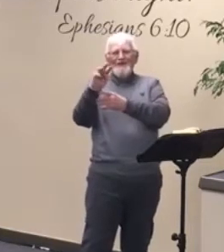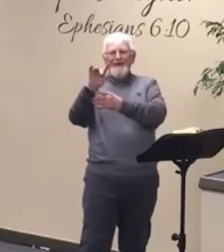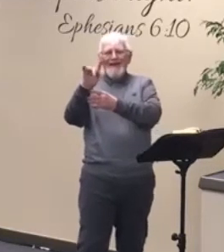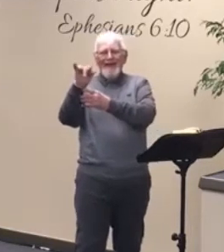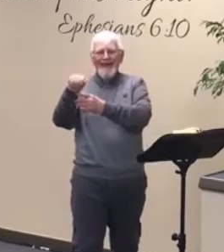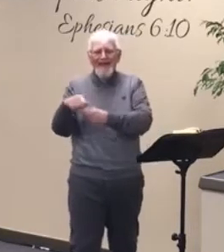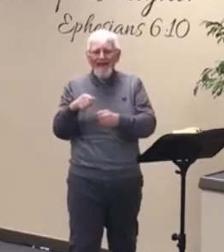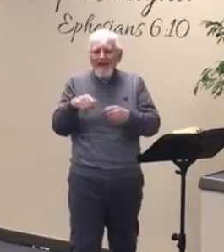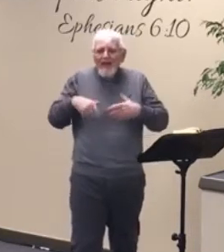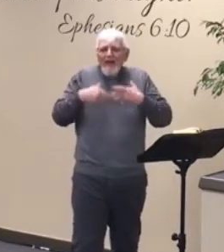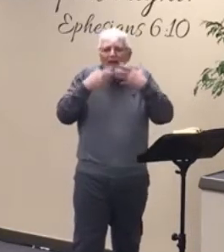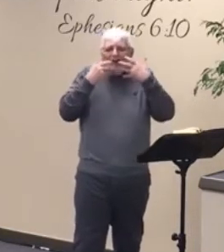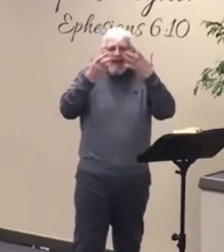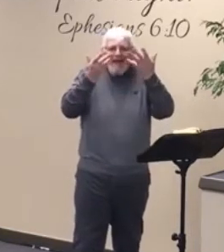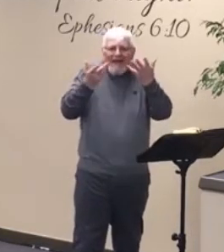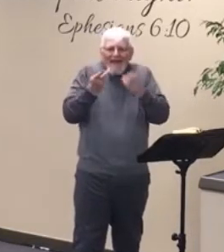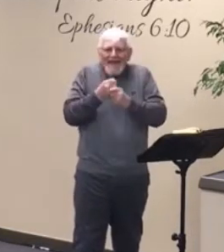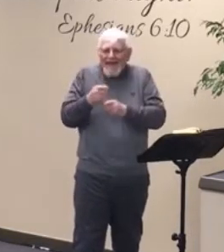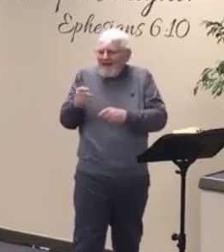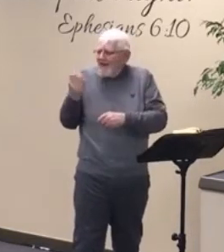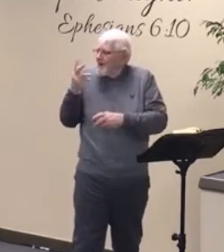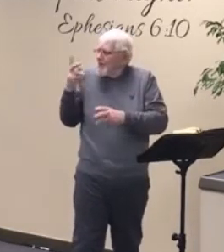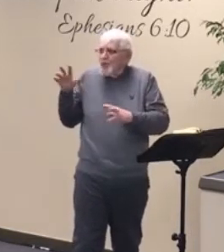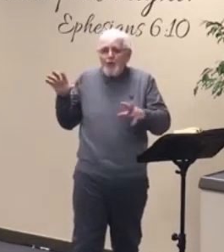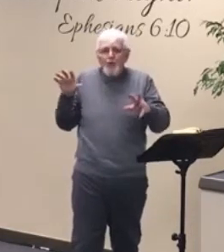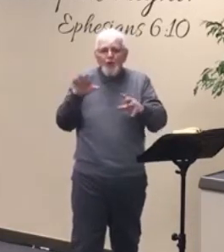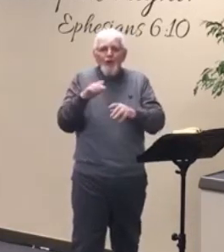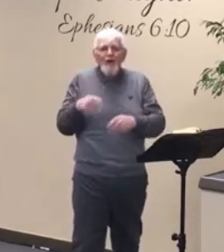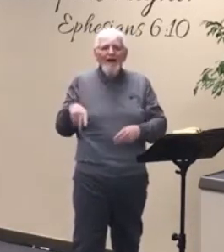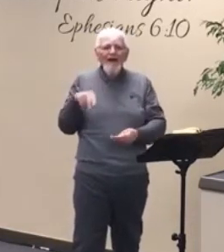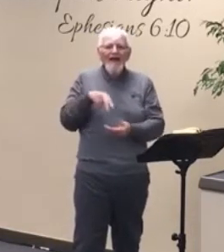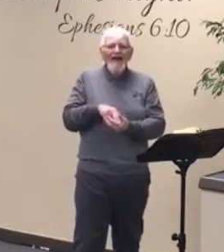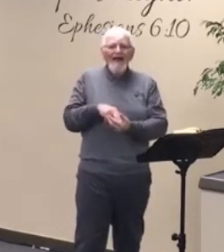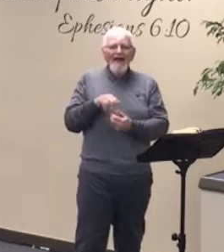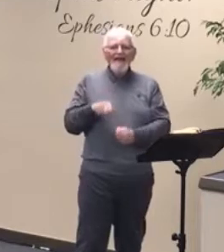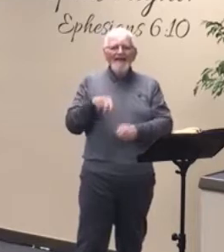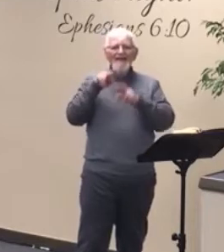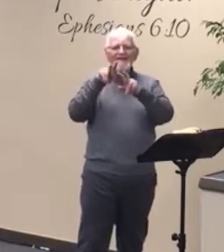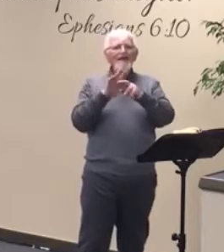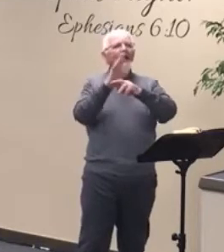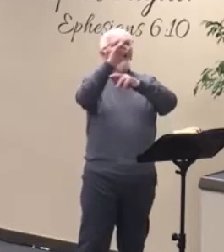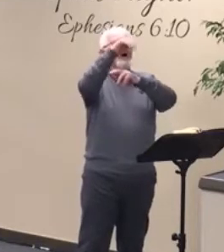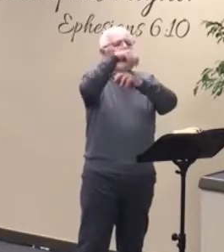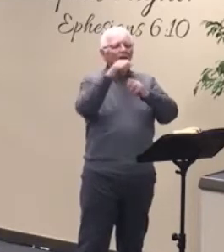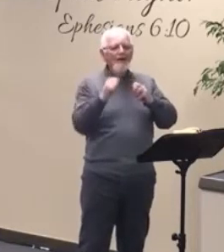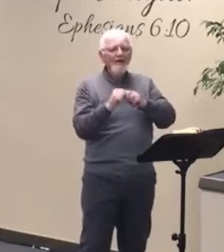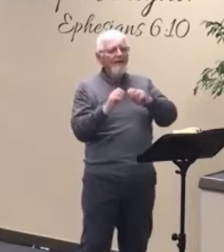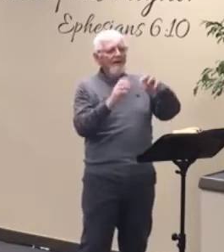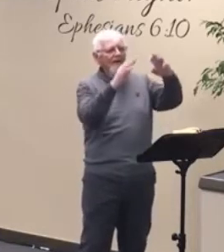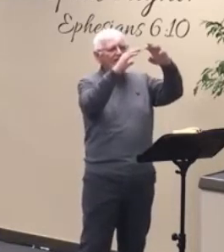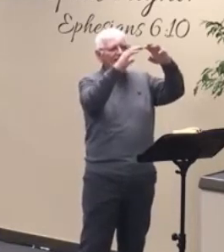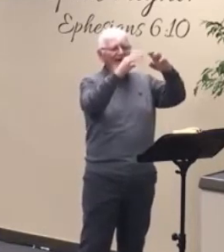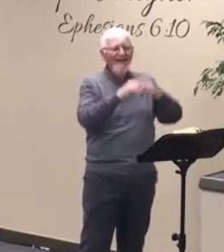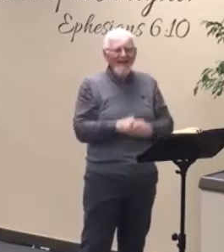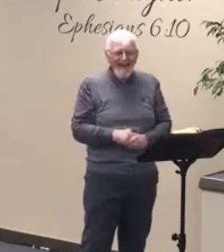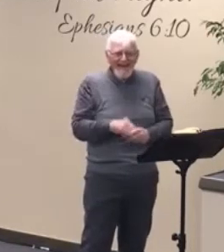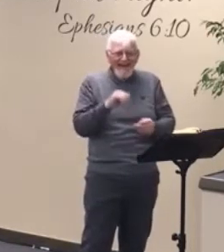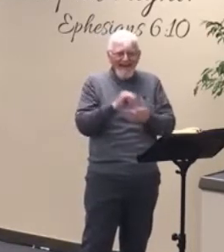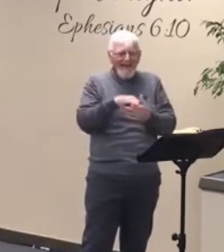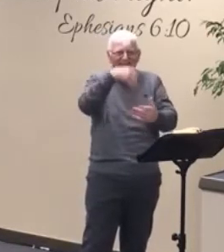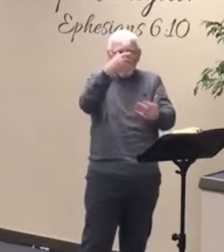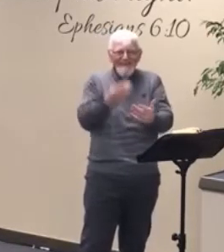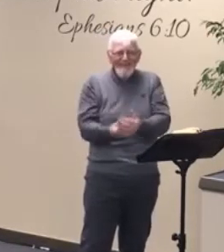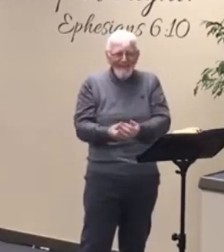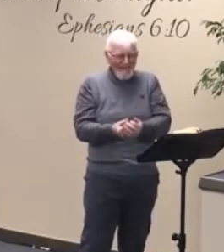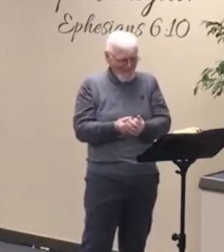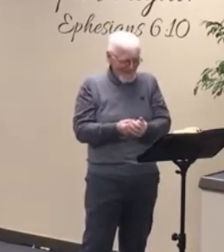there's nobody here, and I grab my ski, and I stand up, and what's even more humiliating, I can see over the hill that I just fell off of. That's how big of a